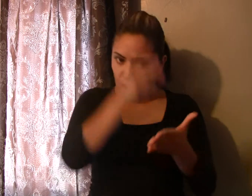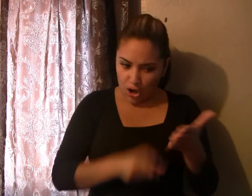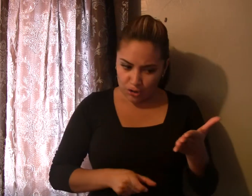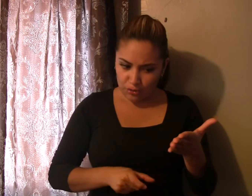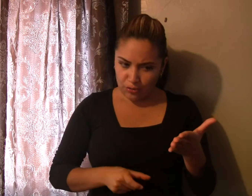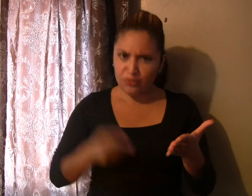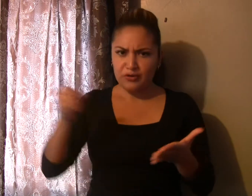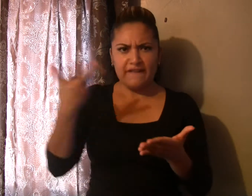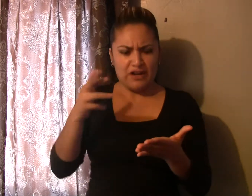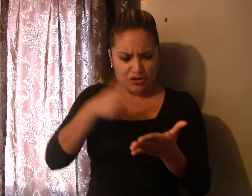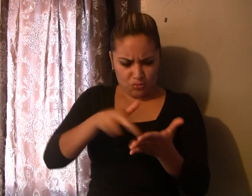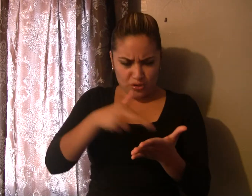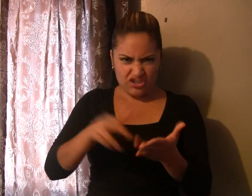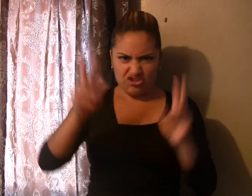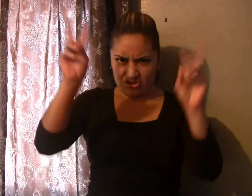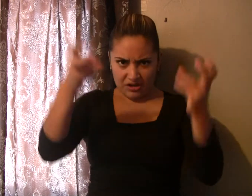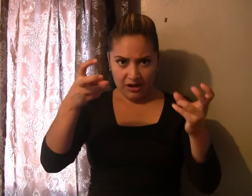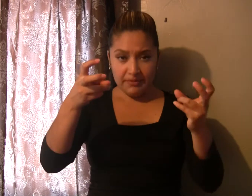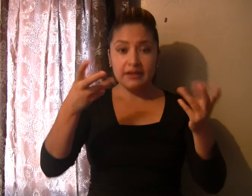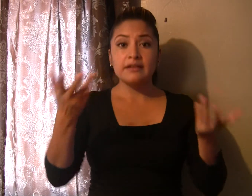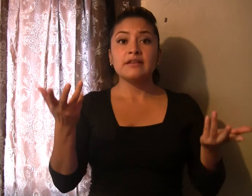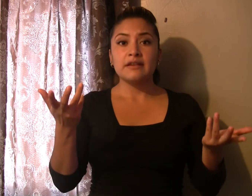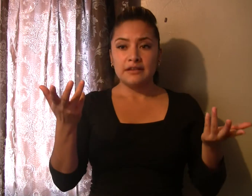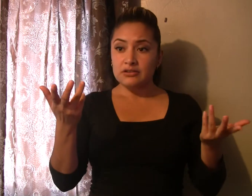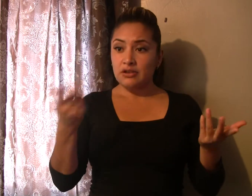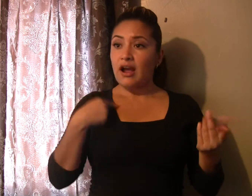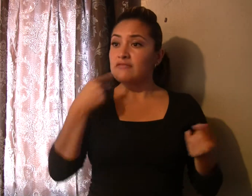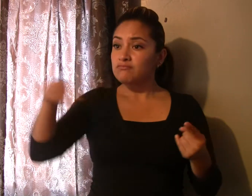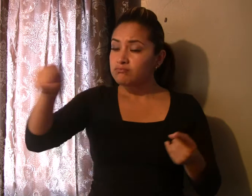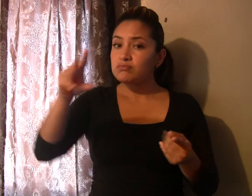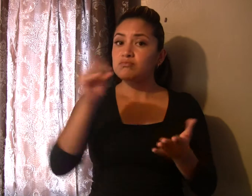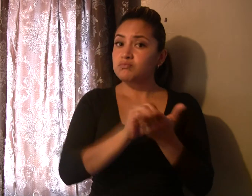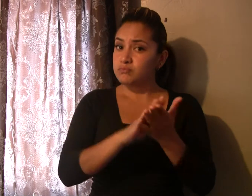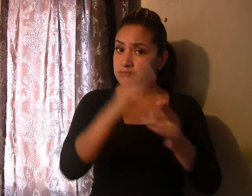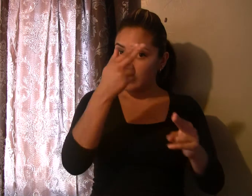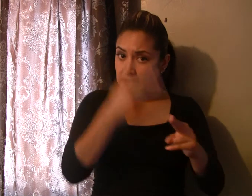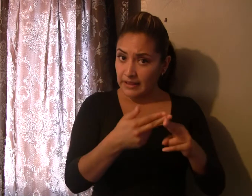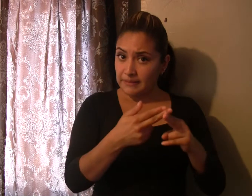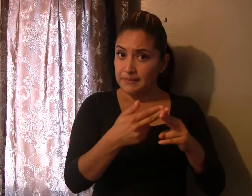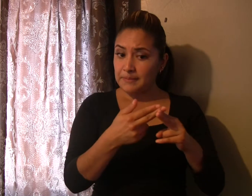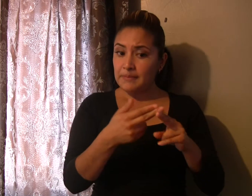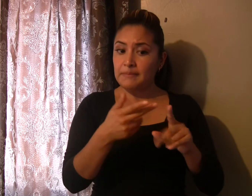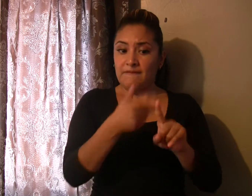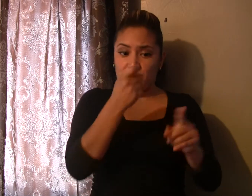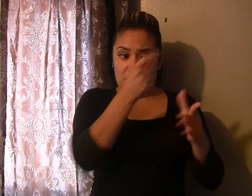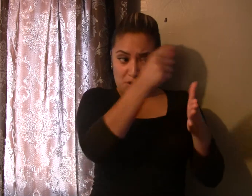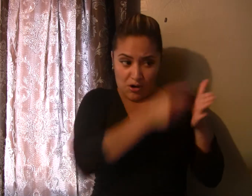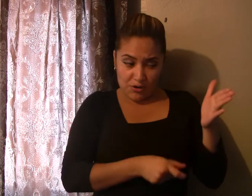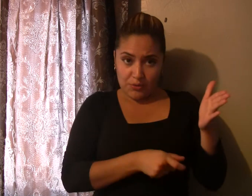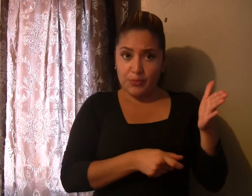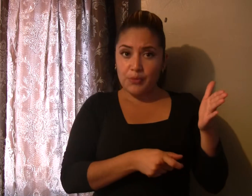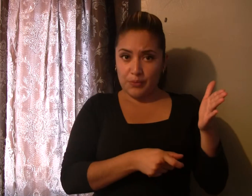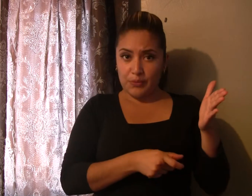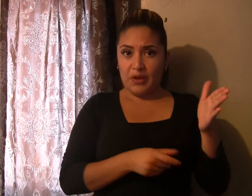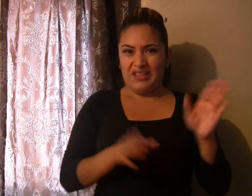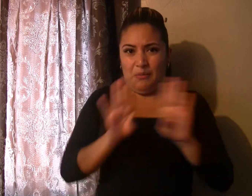of the students write the name of the article and the main idea from the article on the blackboards in the classroom, the author's